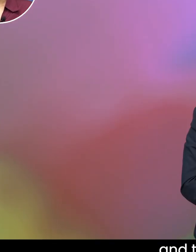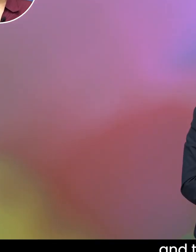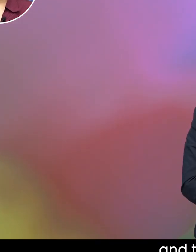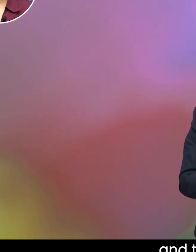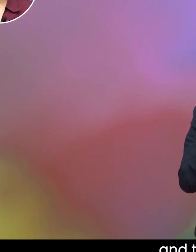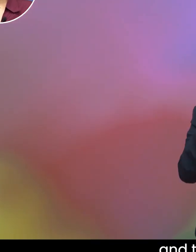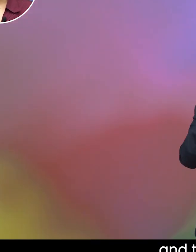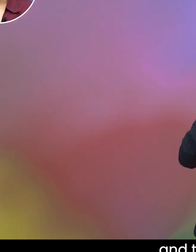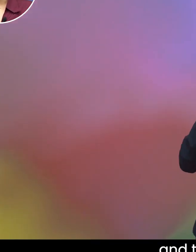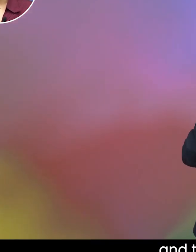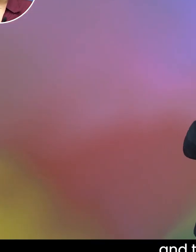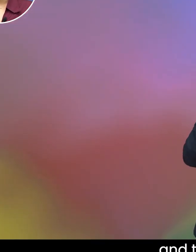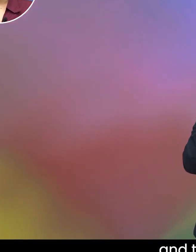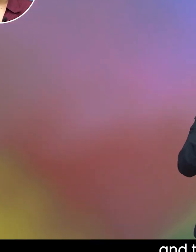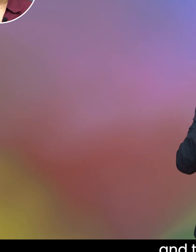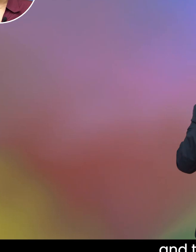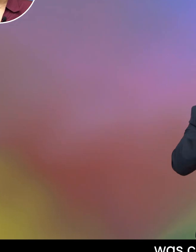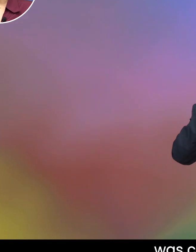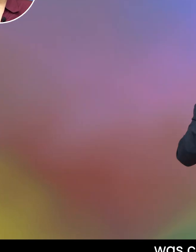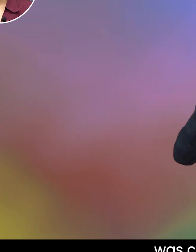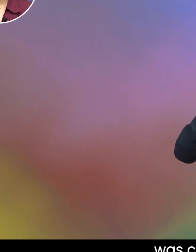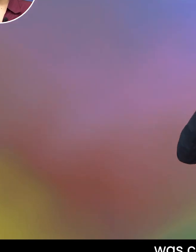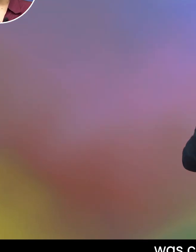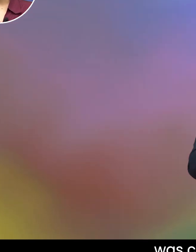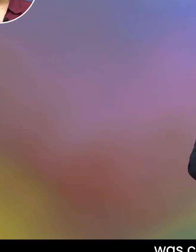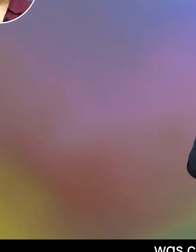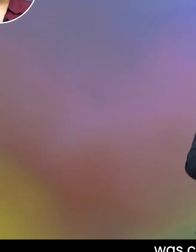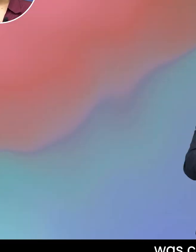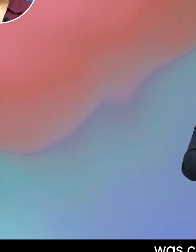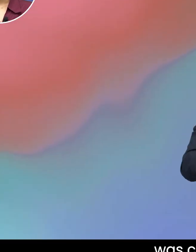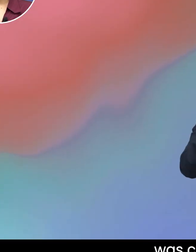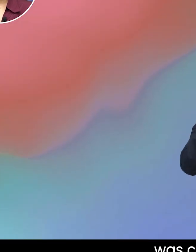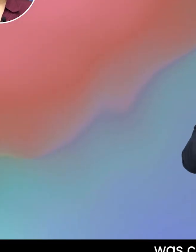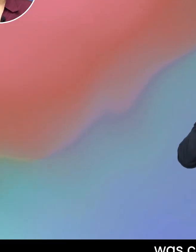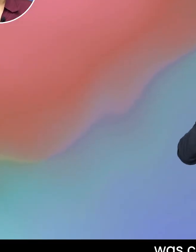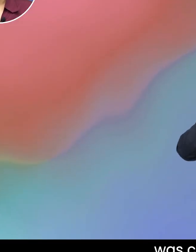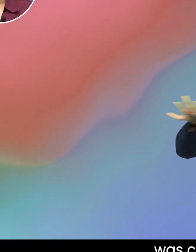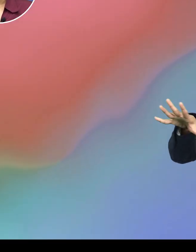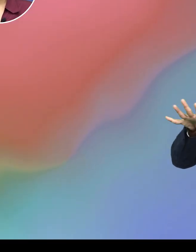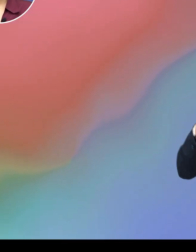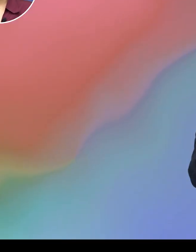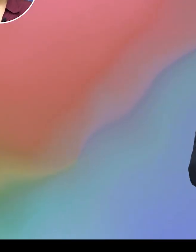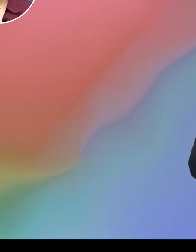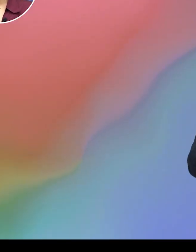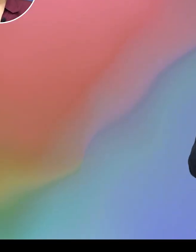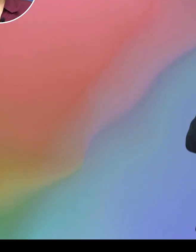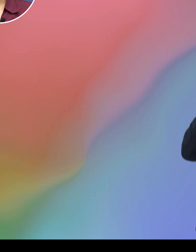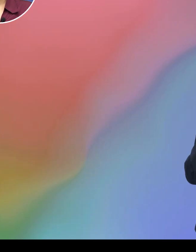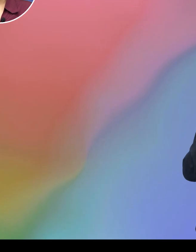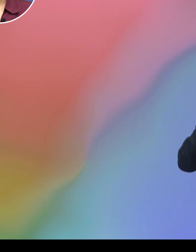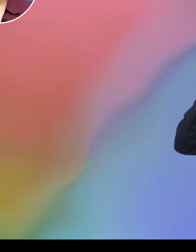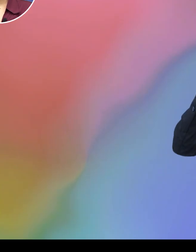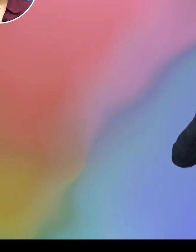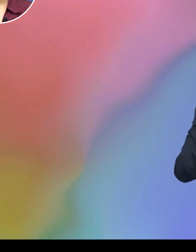And the name oxygen was coined by Lavoisier in